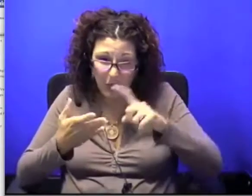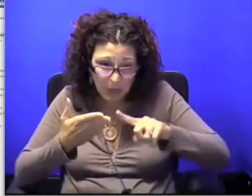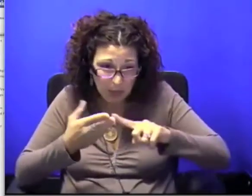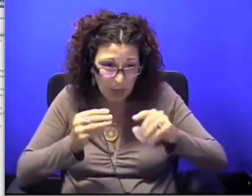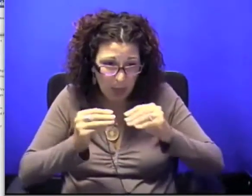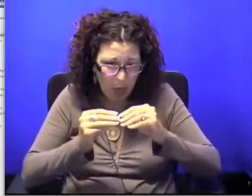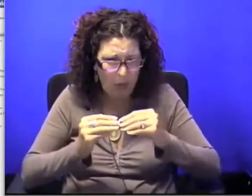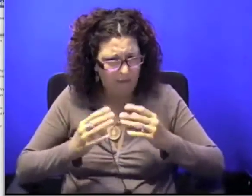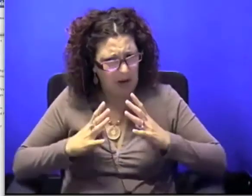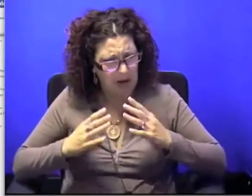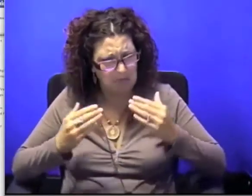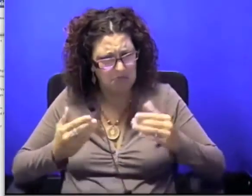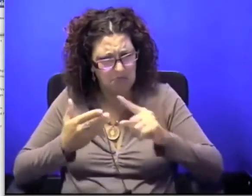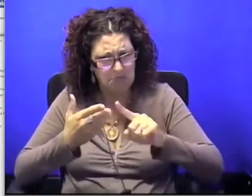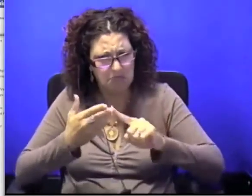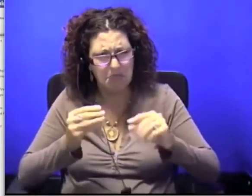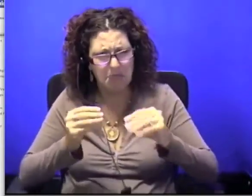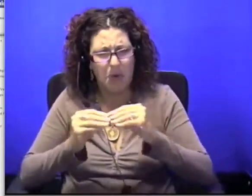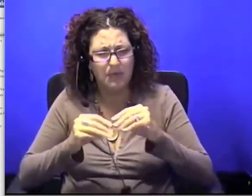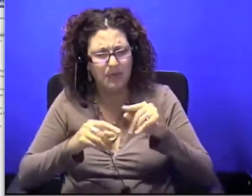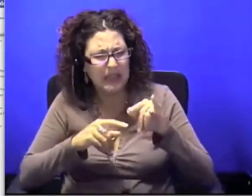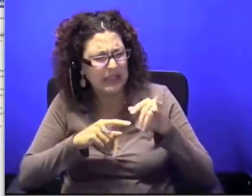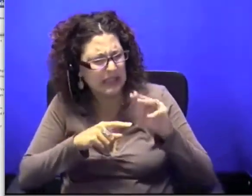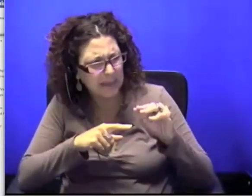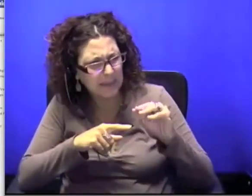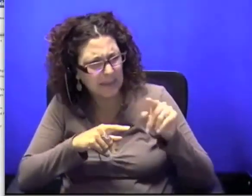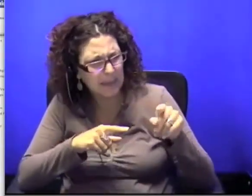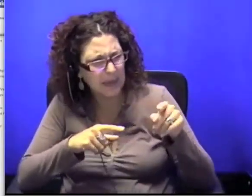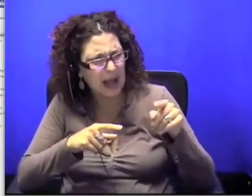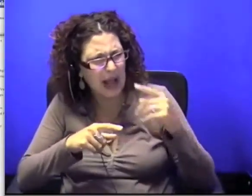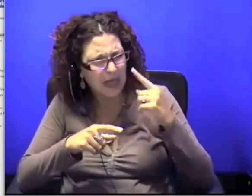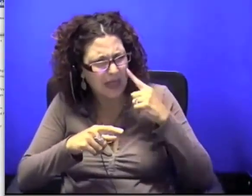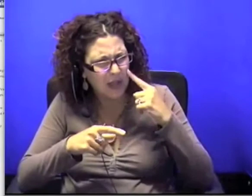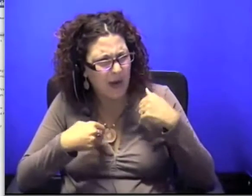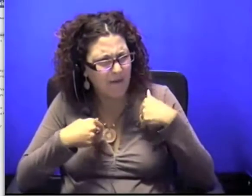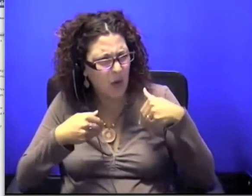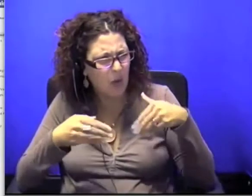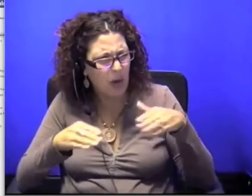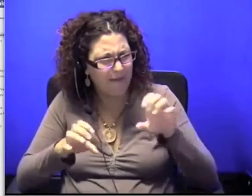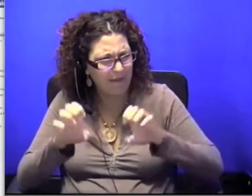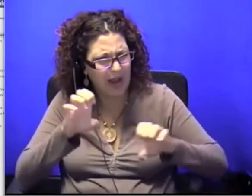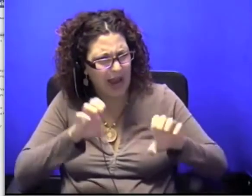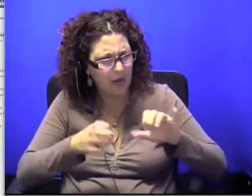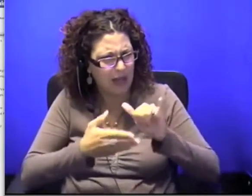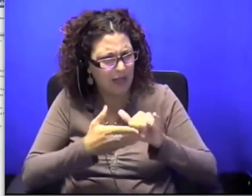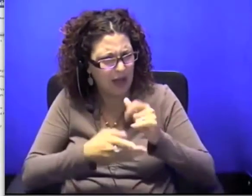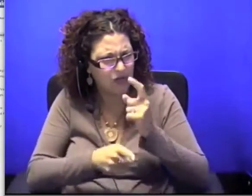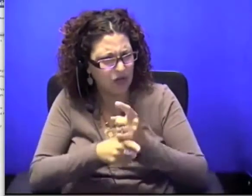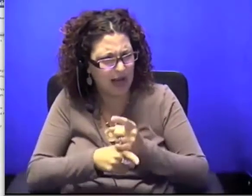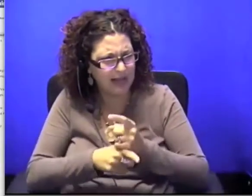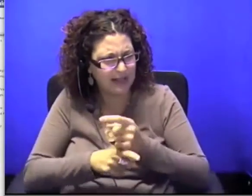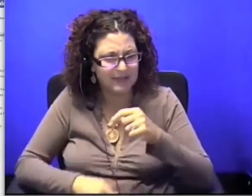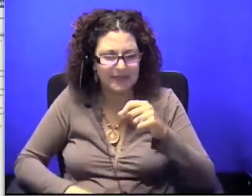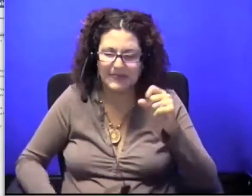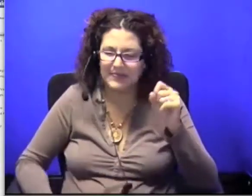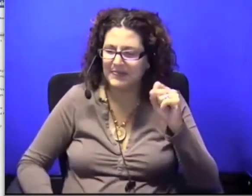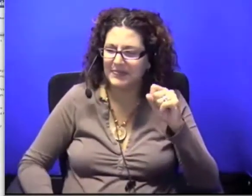some more checking, then check some more. Tim, I think you've got a way of evaluating that, don't you? Sure